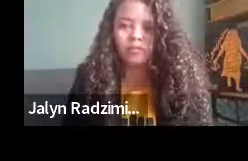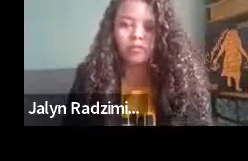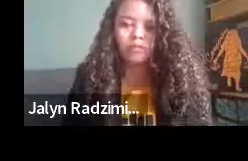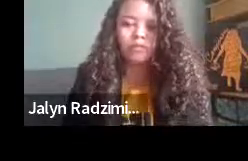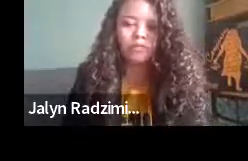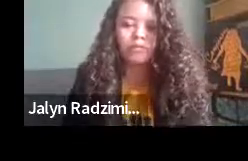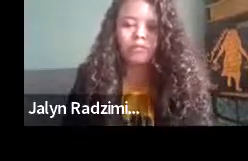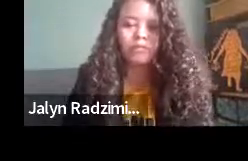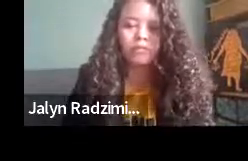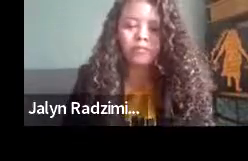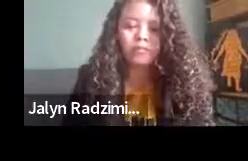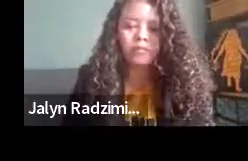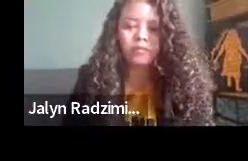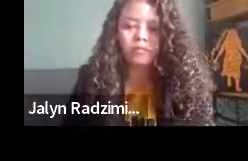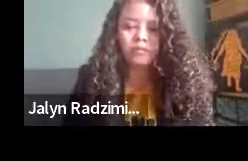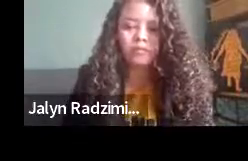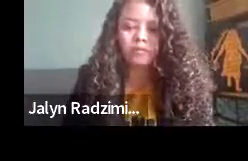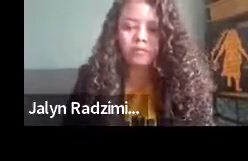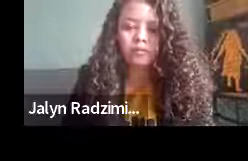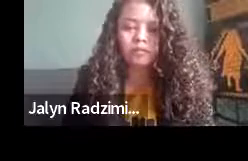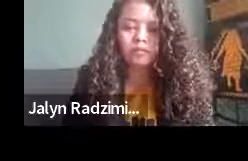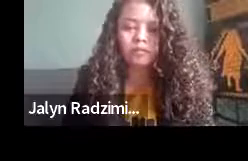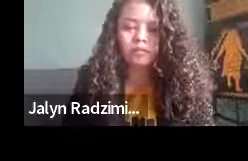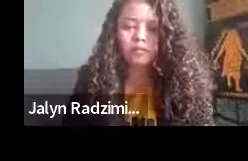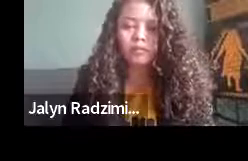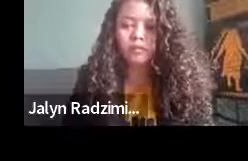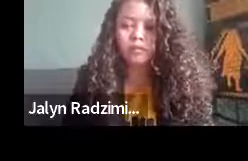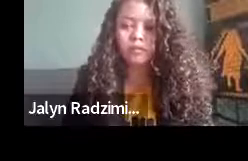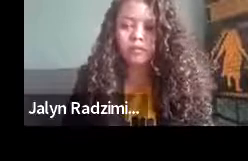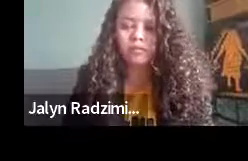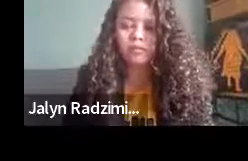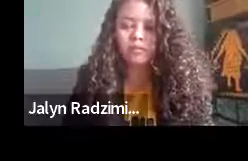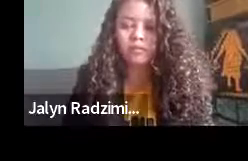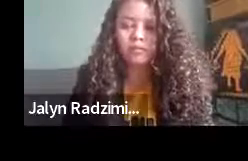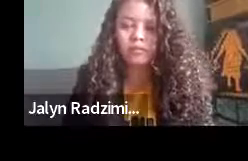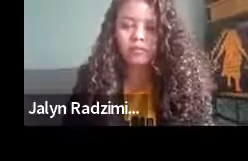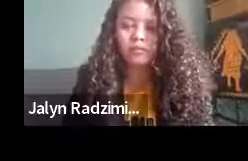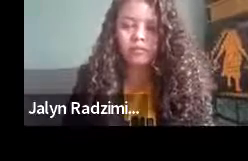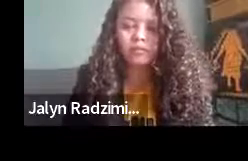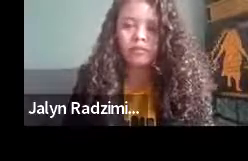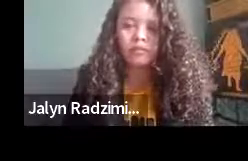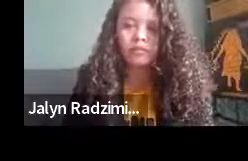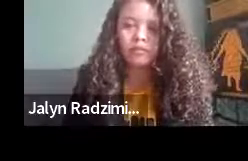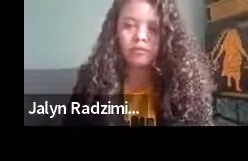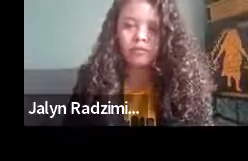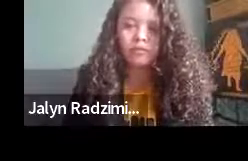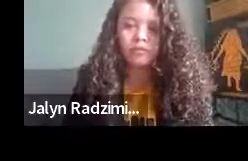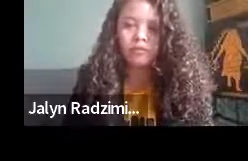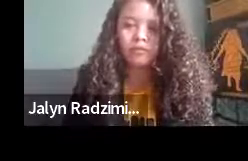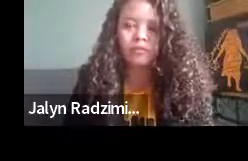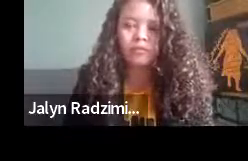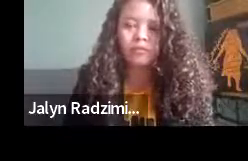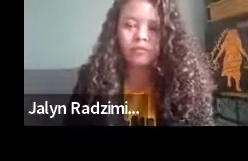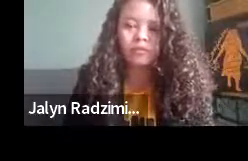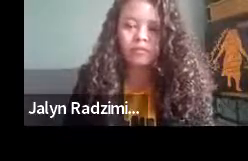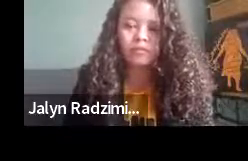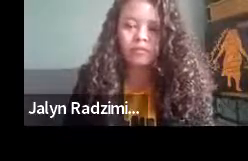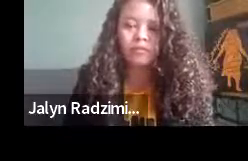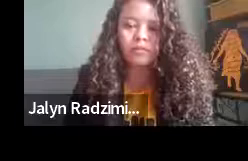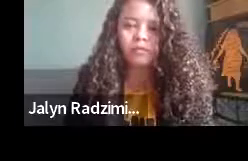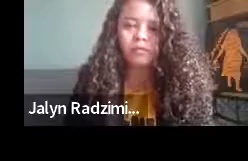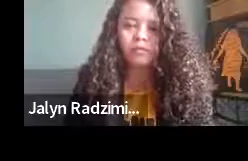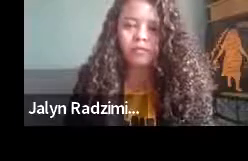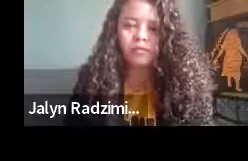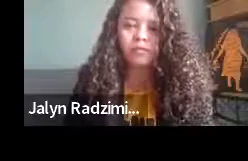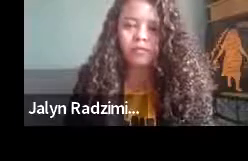i see my ancestors and yours nobody's gonna steal that joy you have earned this